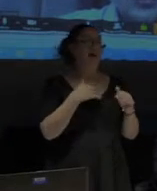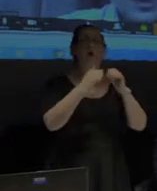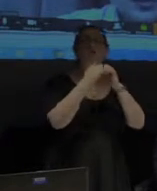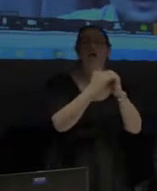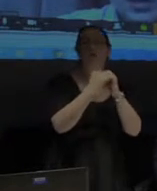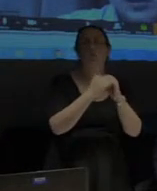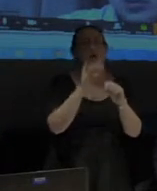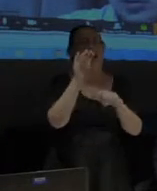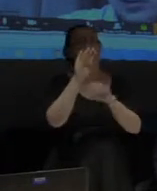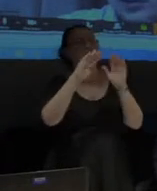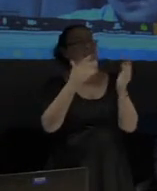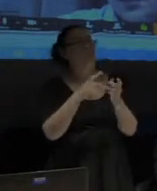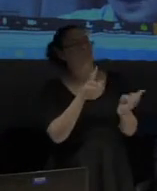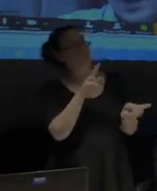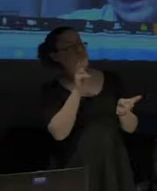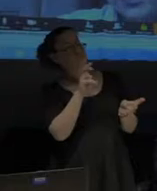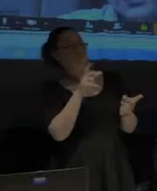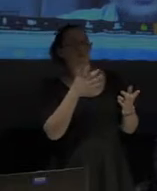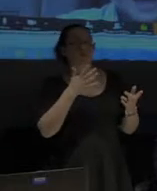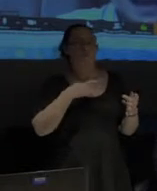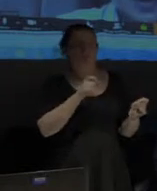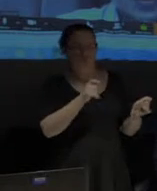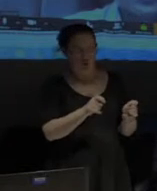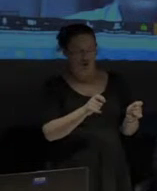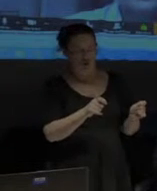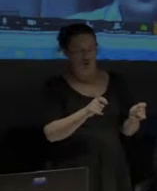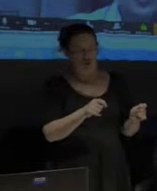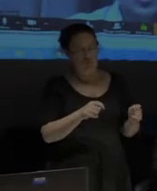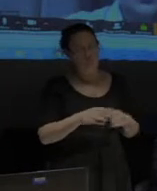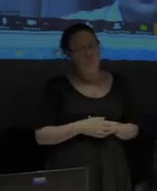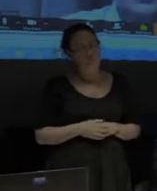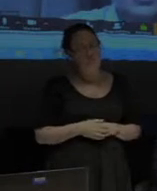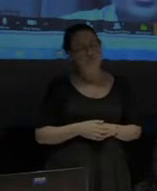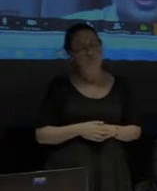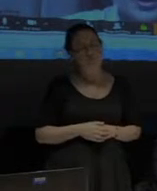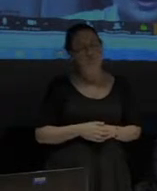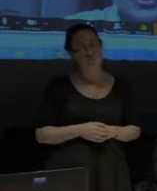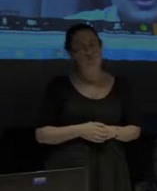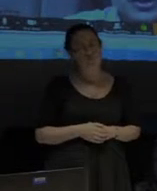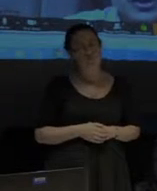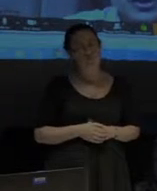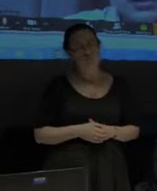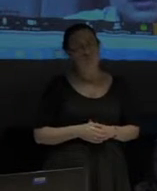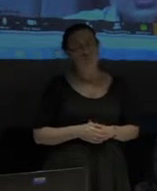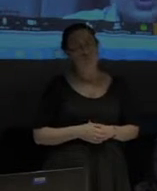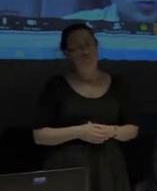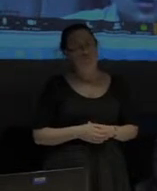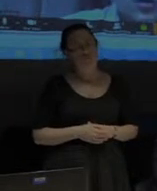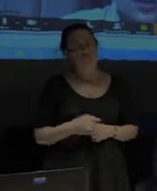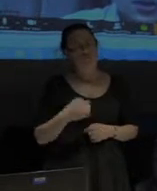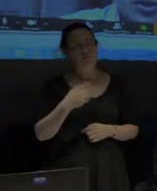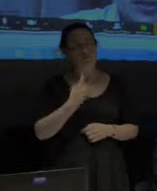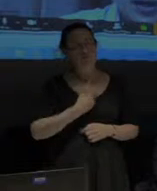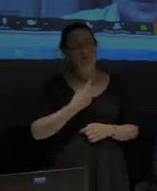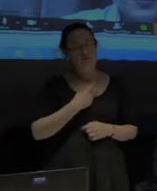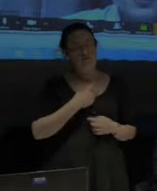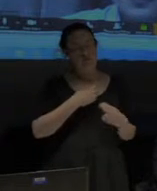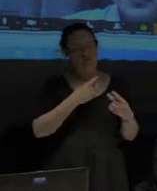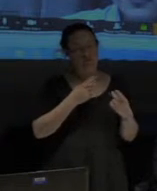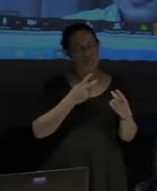the outside world. And the angle that I was in charge to look at was the leadership